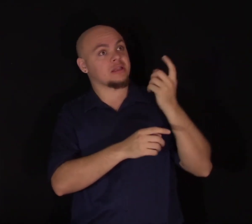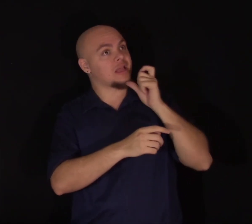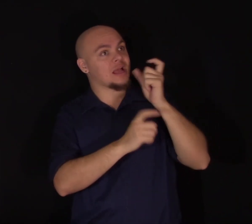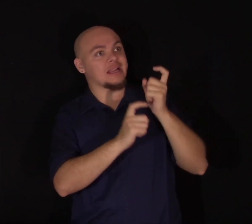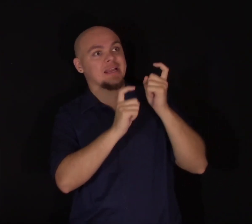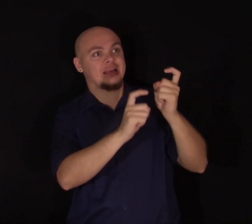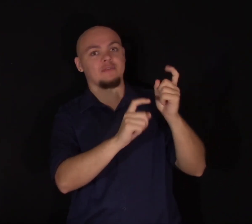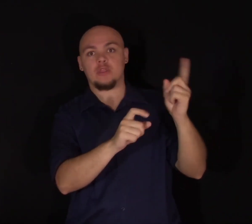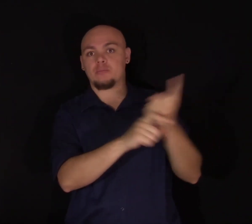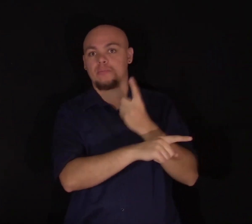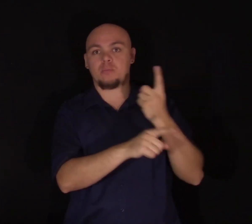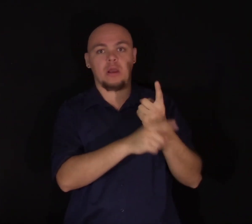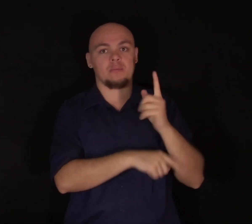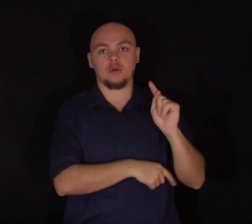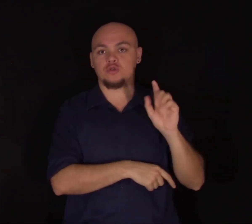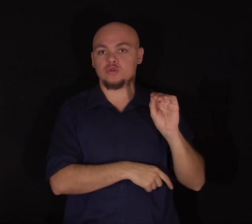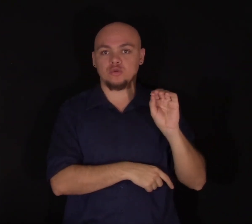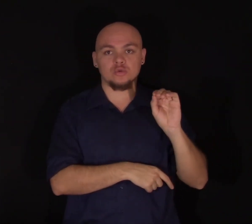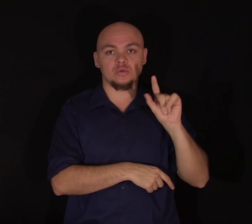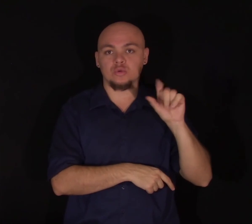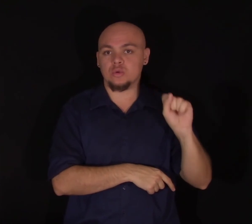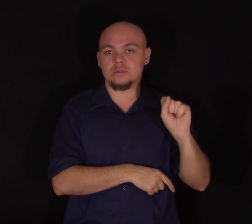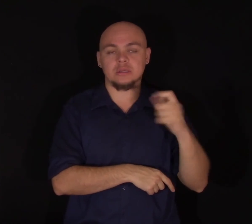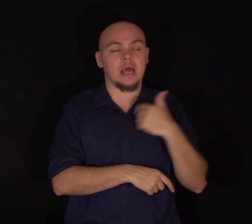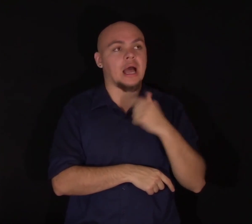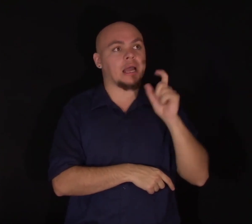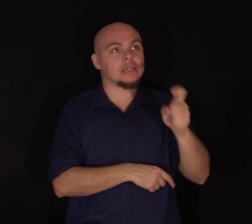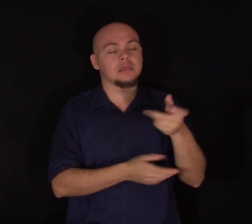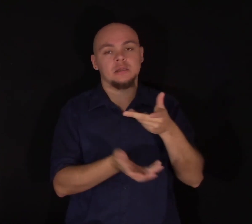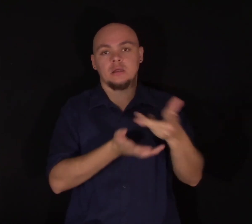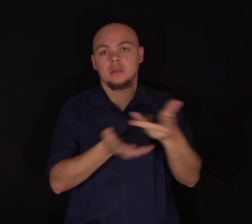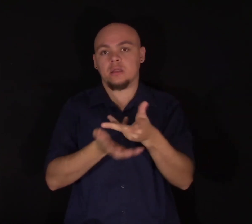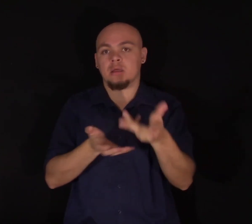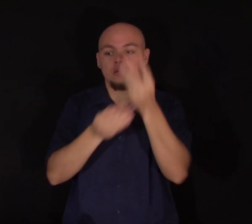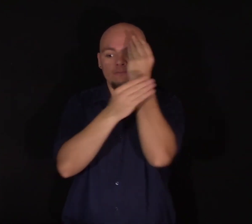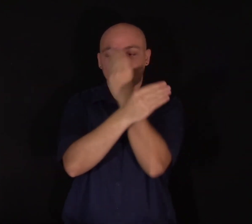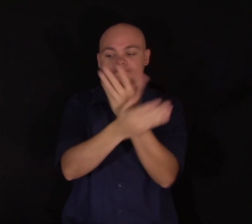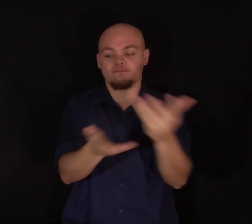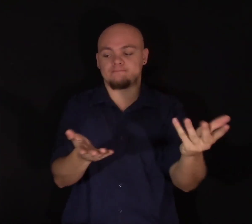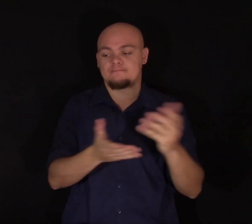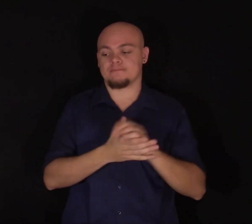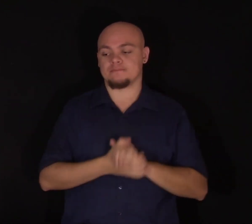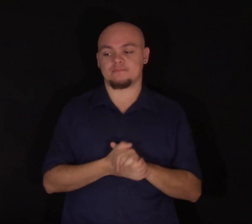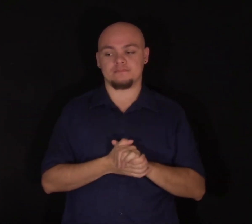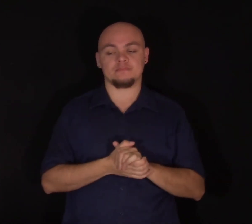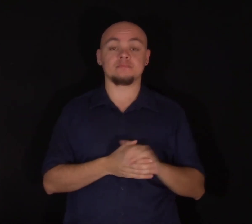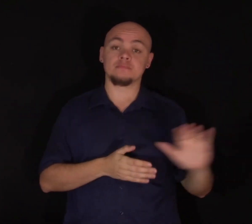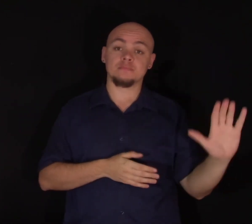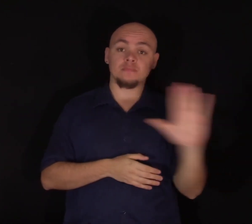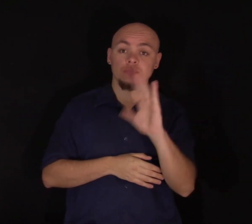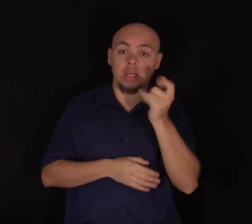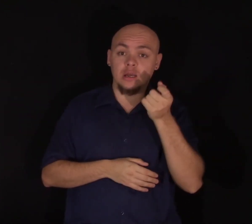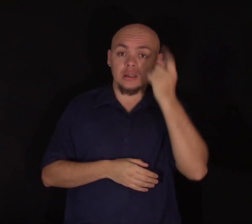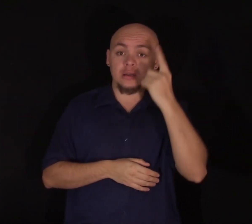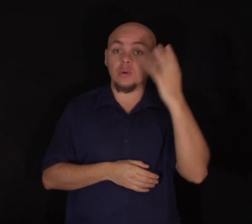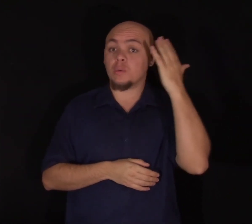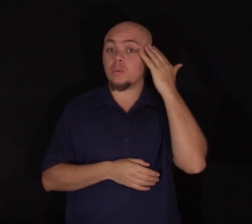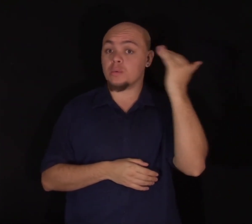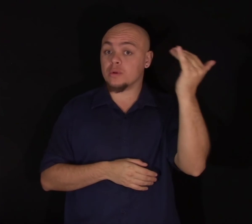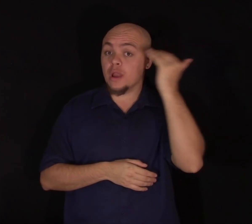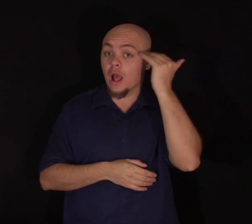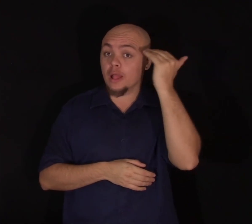weren't given the tools. I needed to talk to you about this tonight and help you understand because knowledge